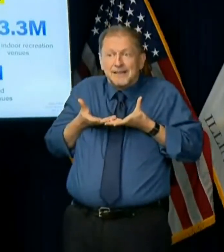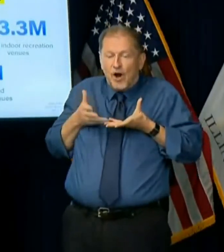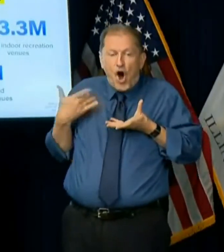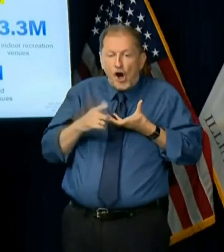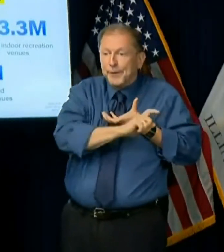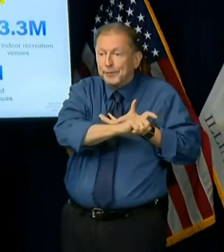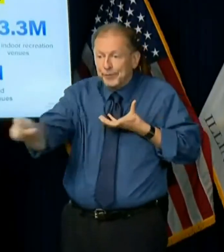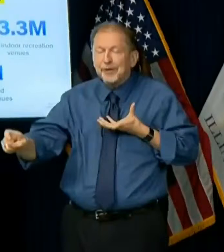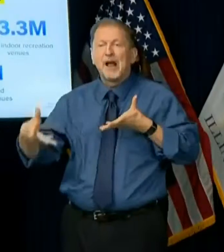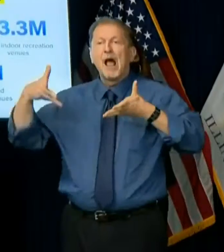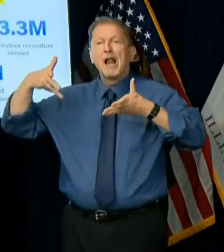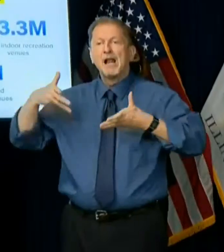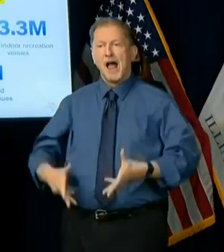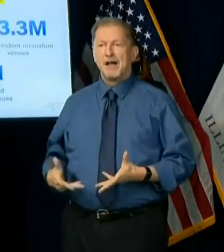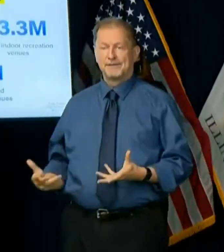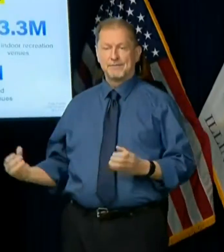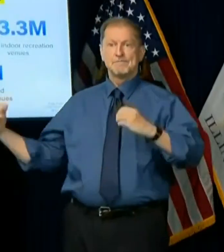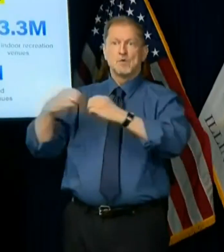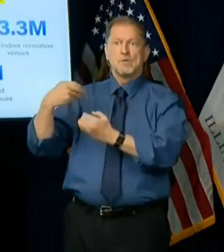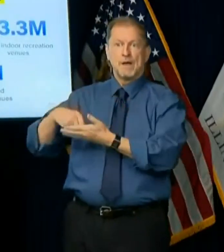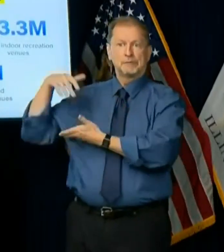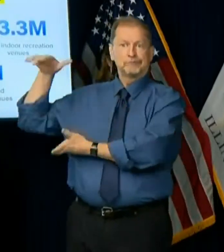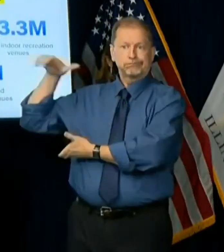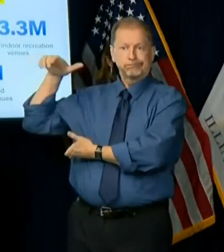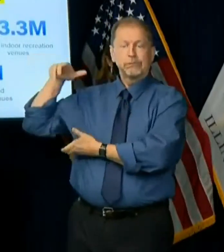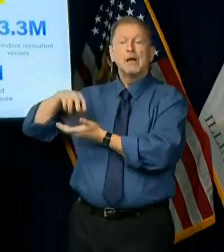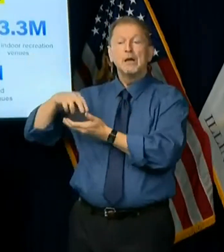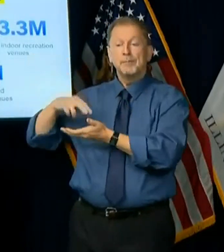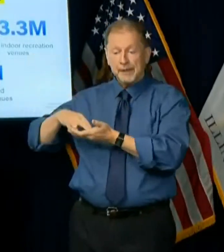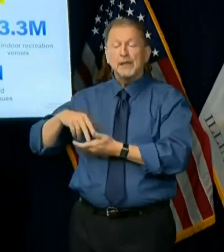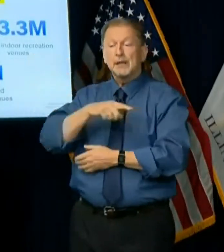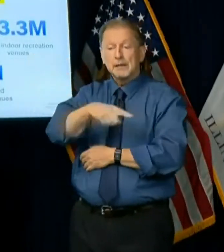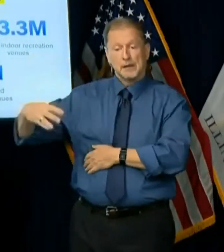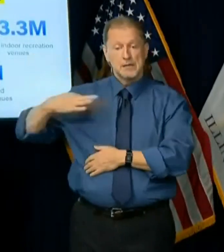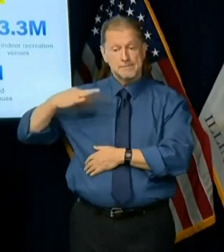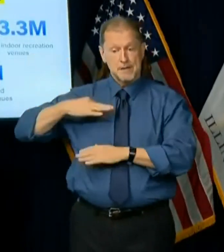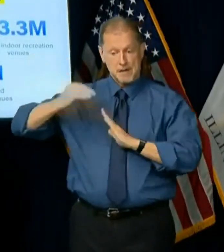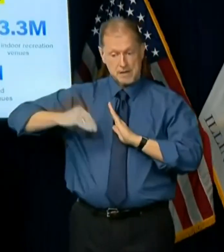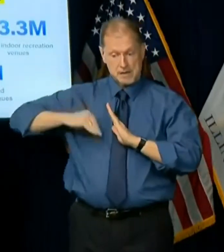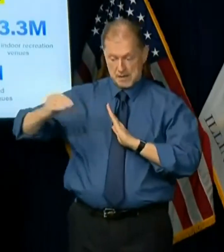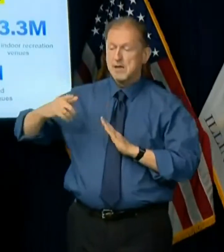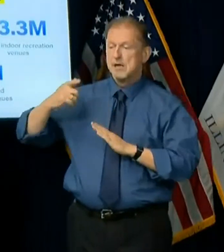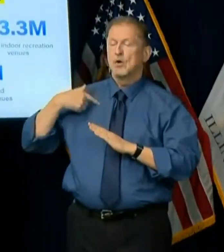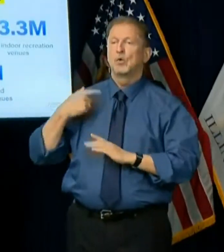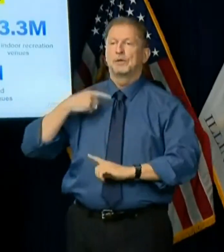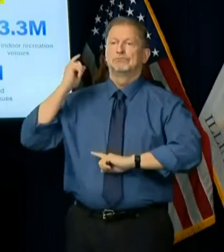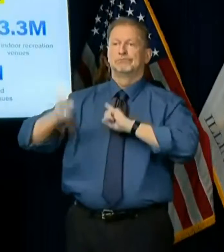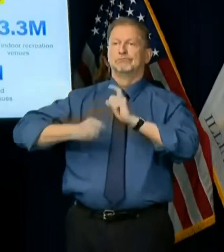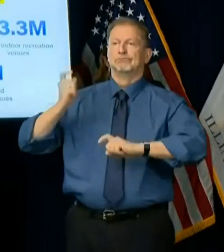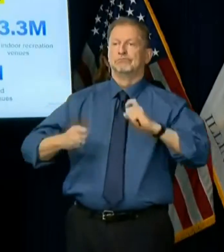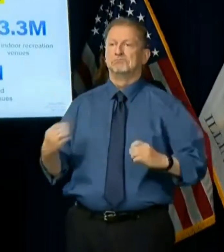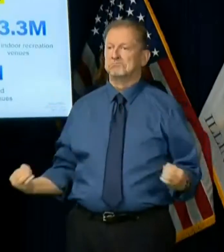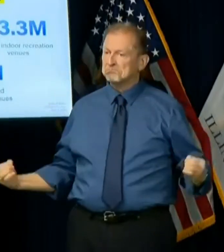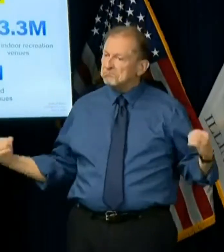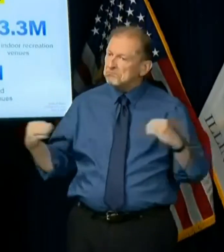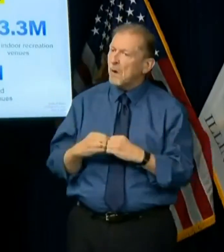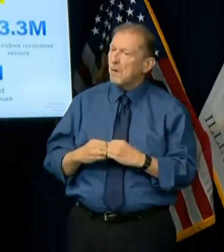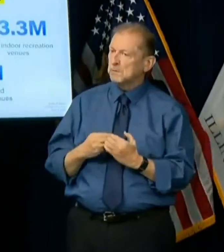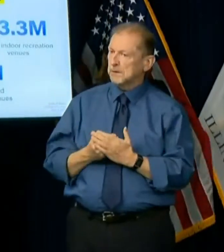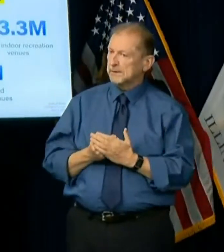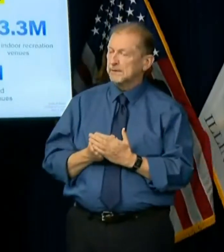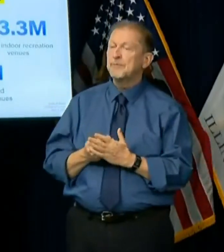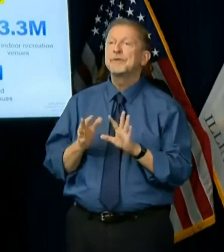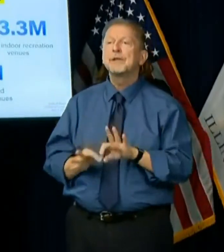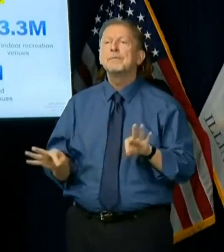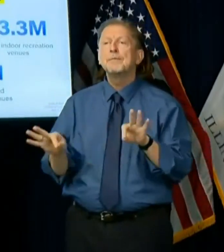already gone out. So the number of recipients will increase substantially as more businesses apply. And I want to make sure we